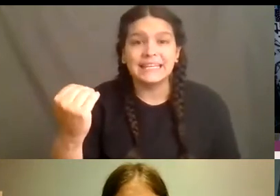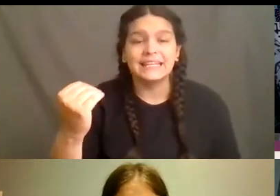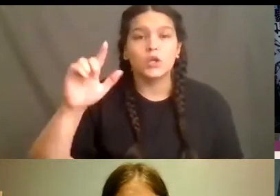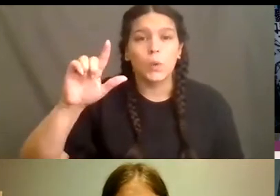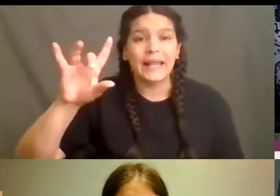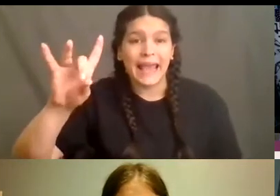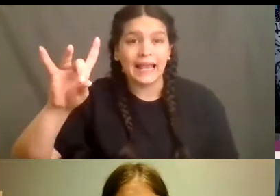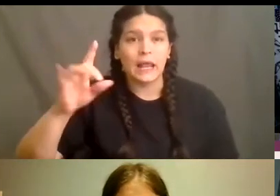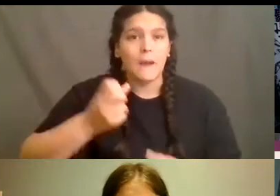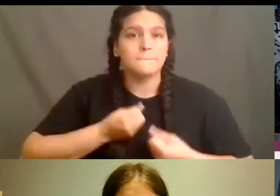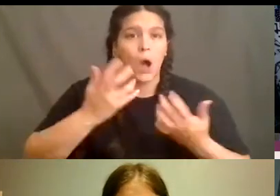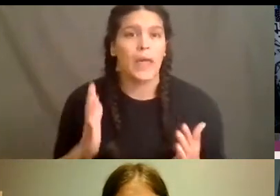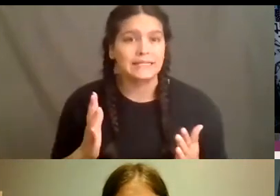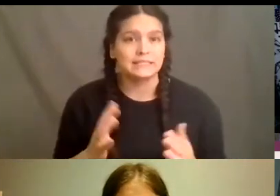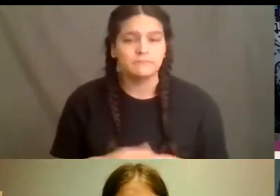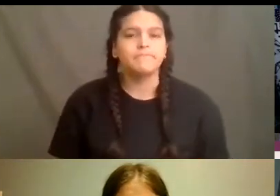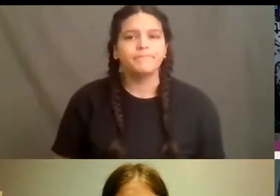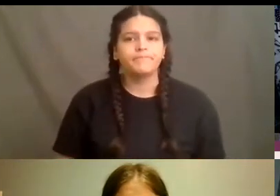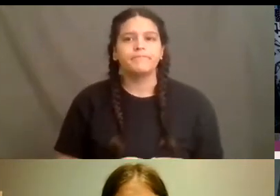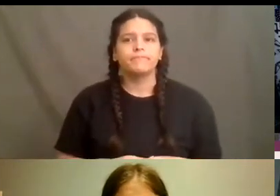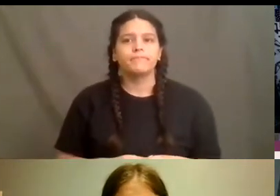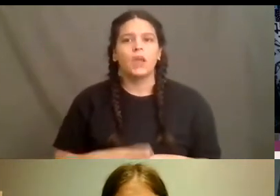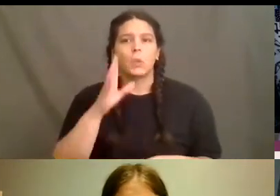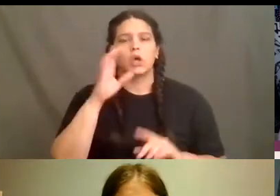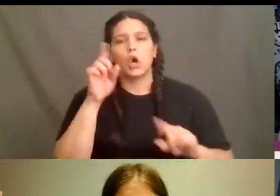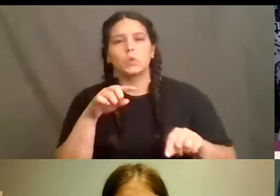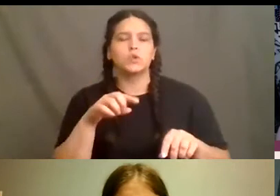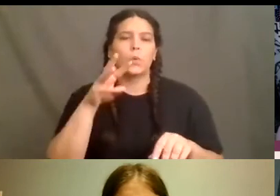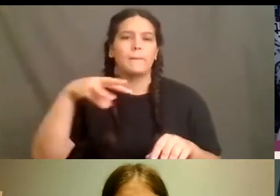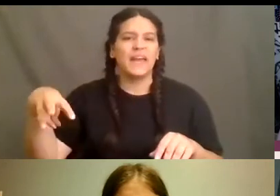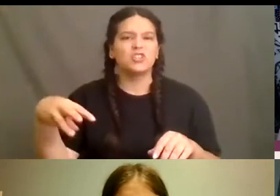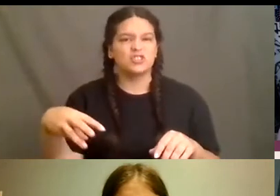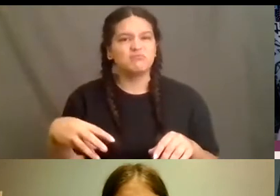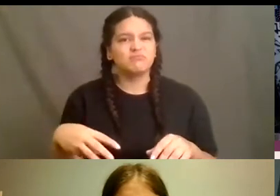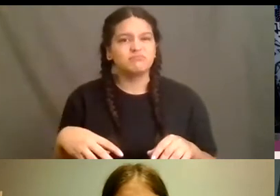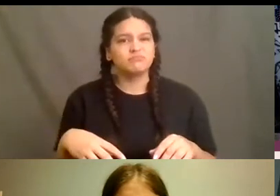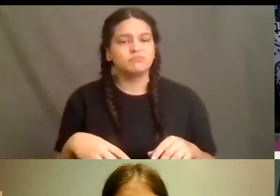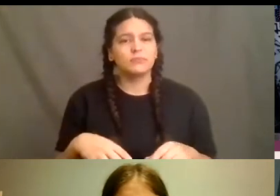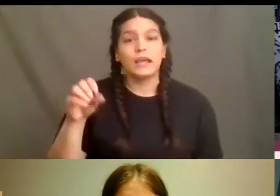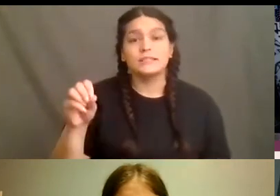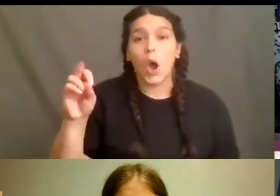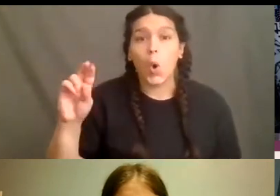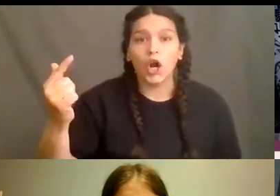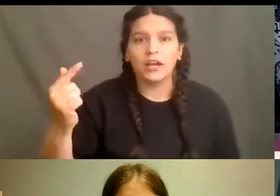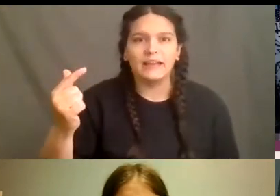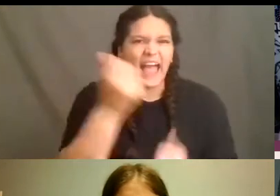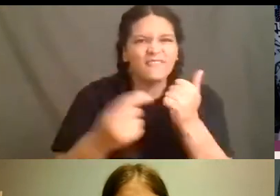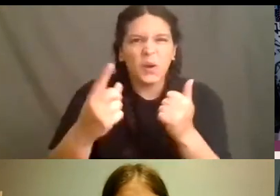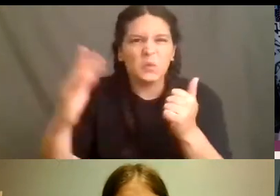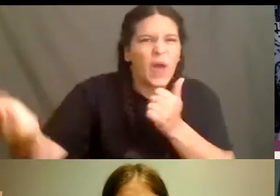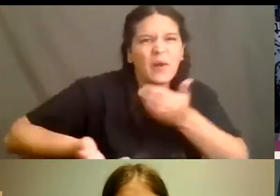I put the in there. And it'll take you to the webpage down the middle of the page. I put the info in. So everybody is